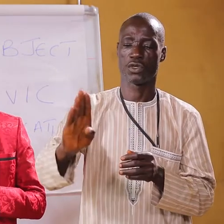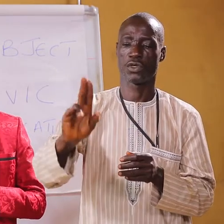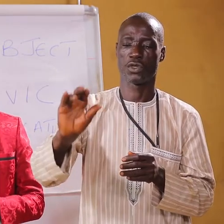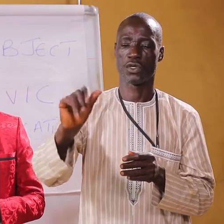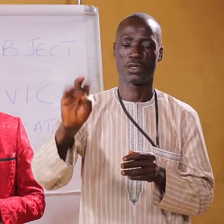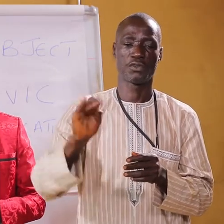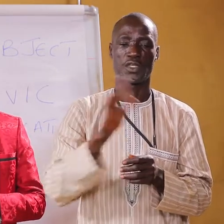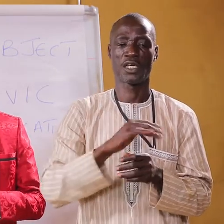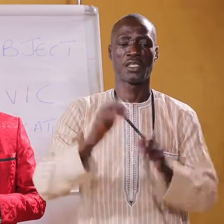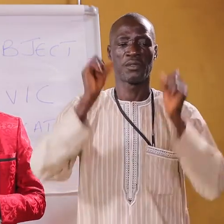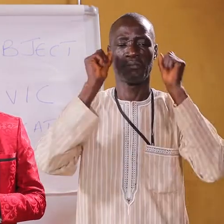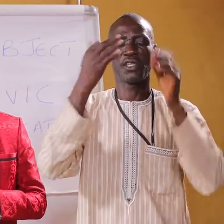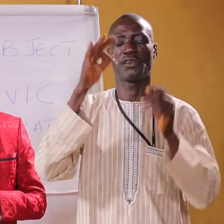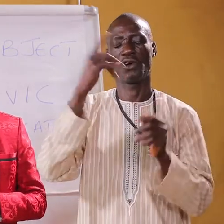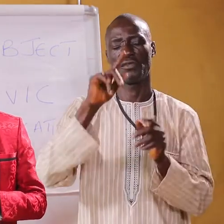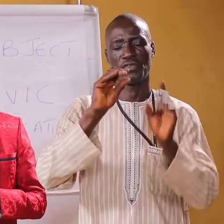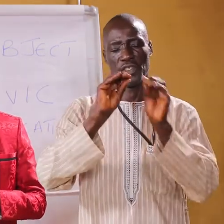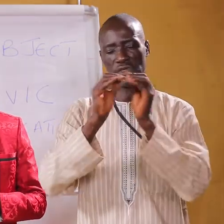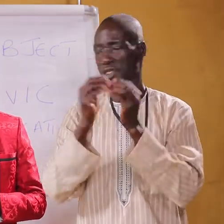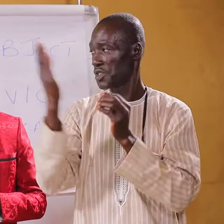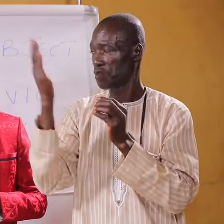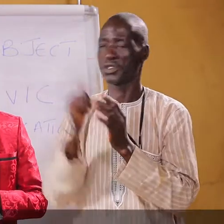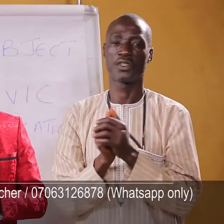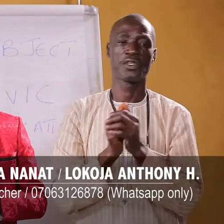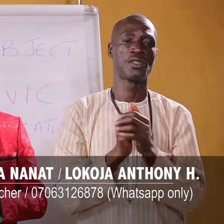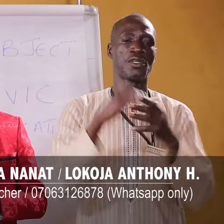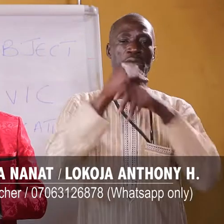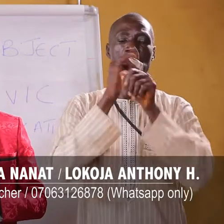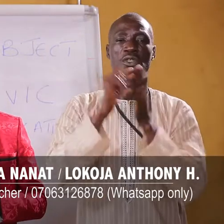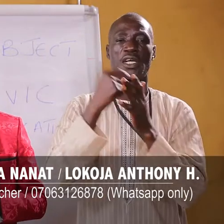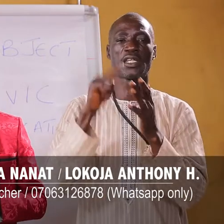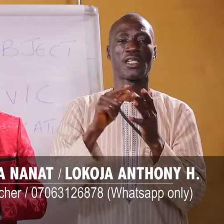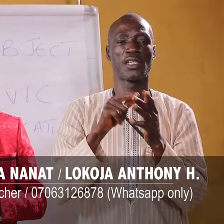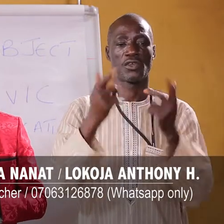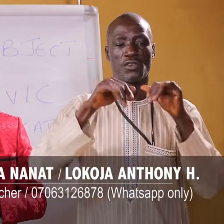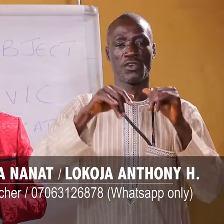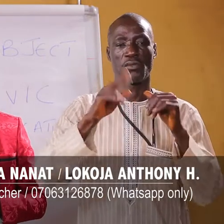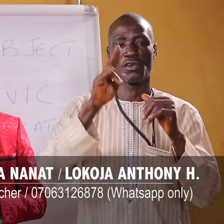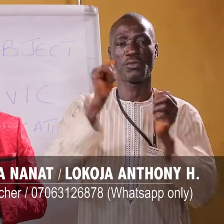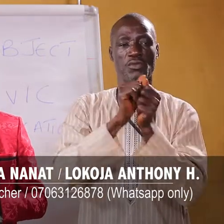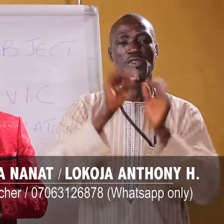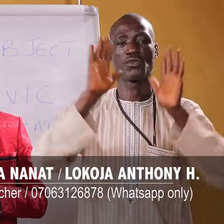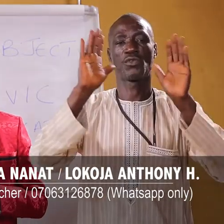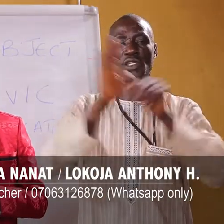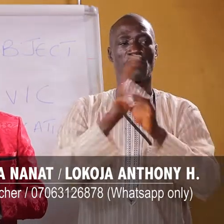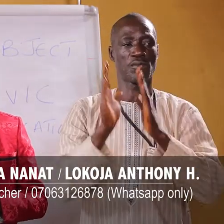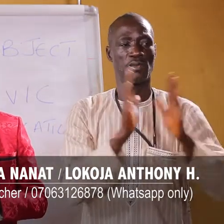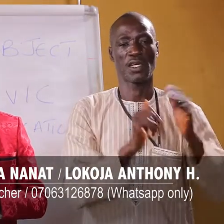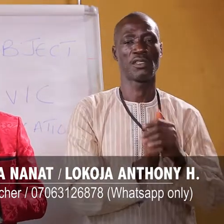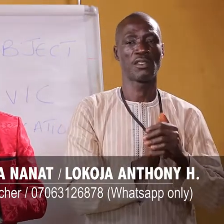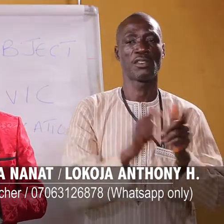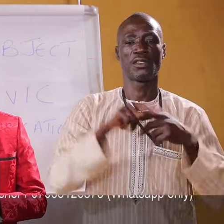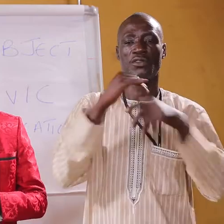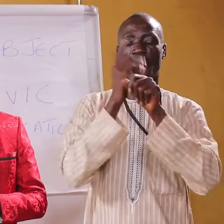of CSOs, that is civil society organizations, have been able to come up with wonderful plans. They've been able to come up with